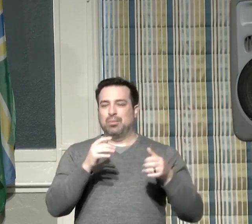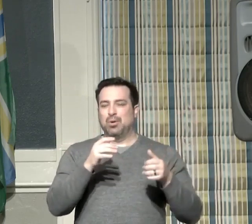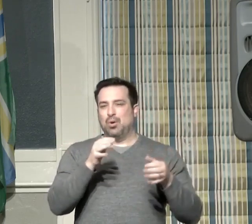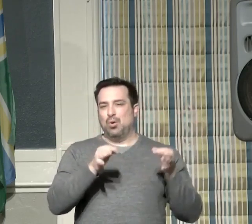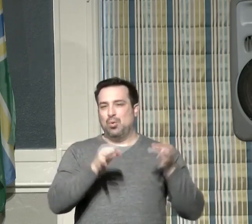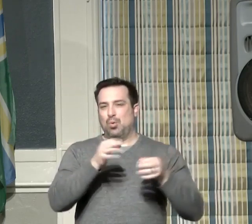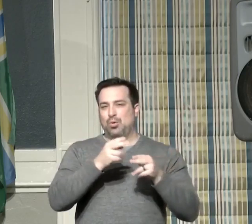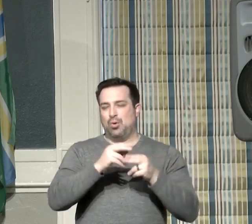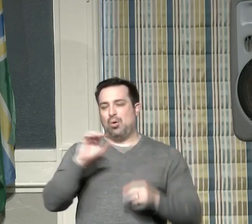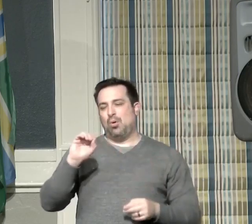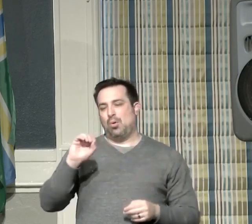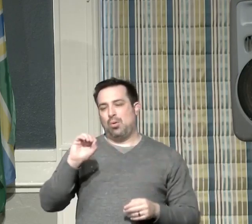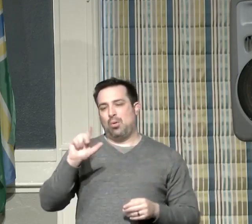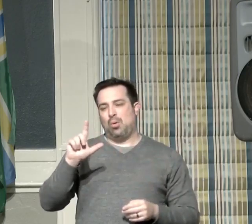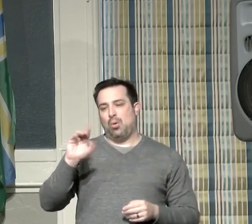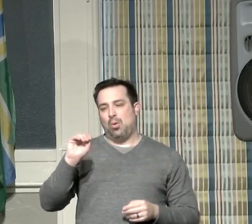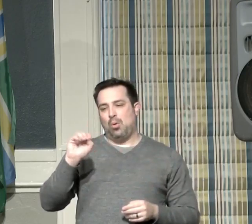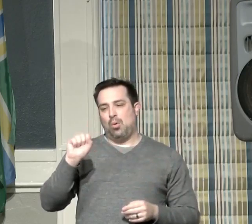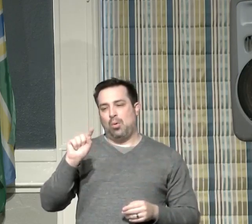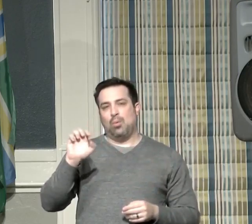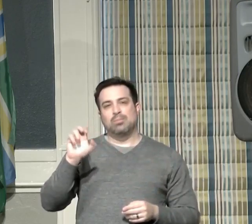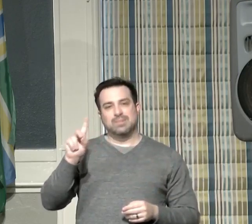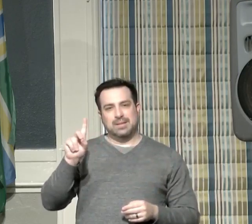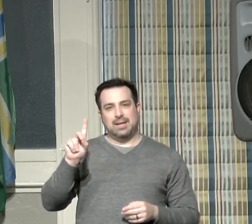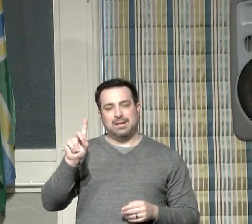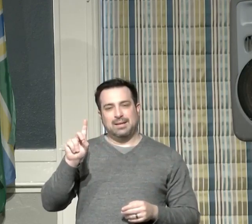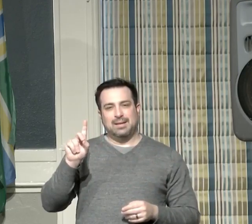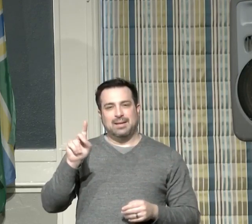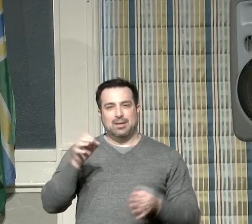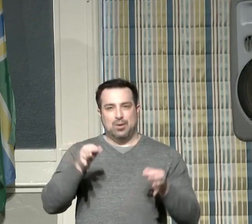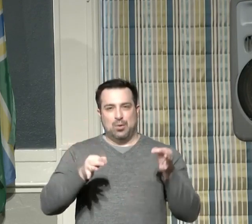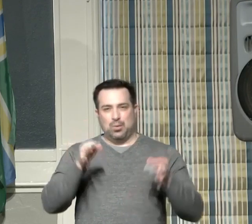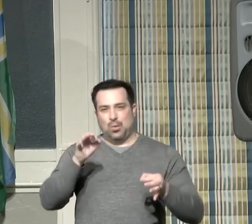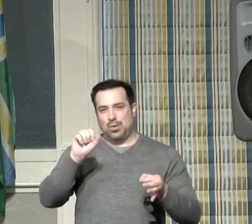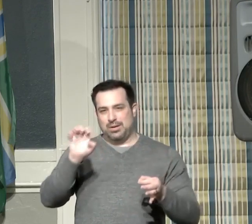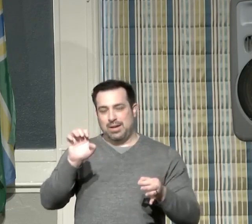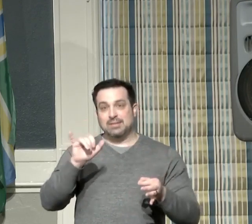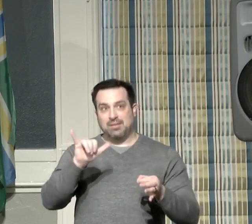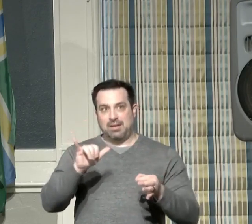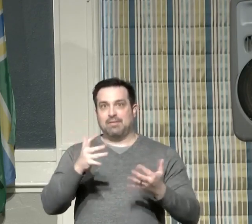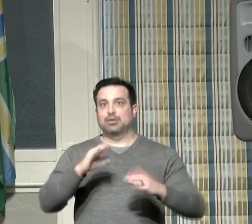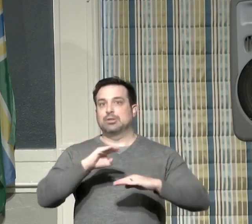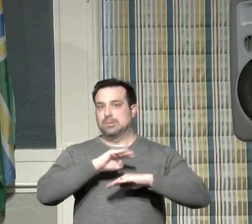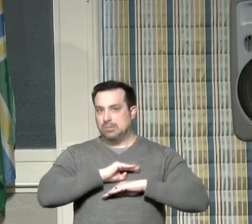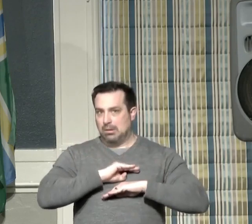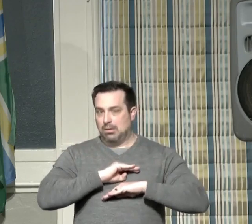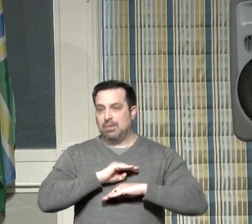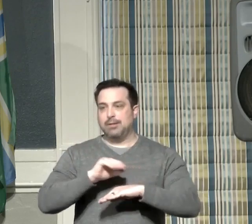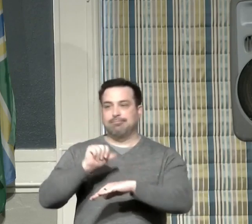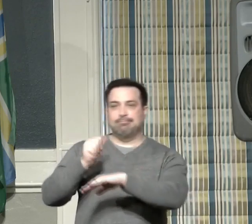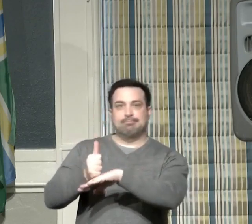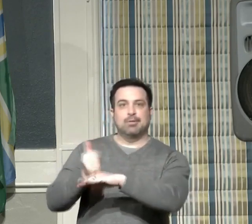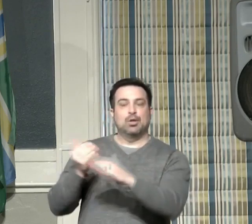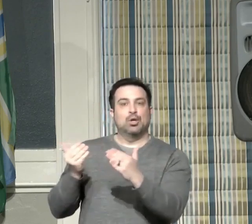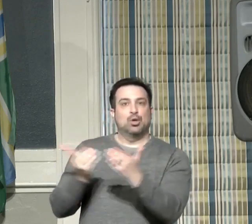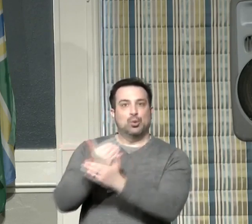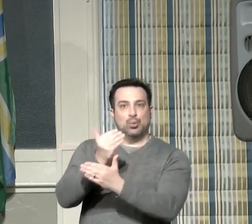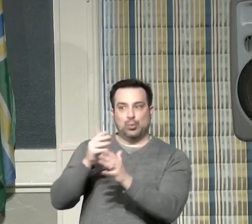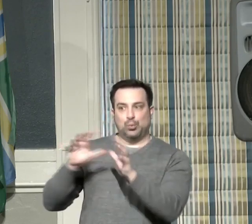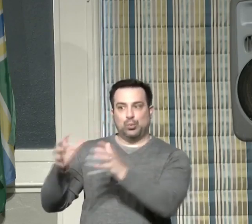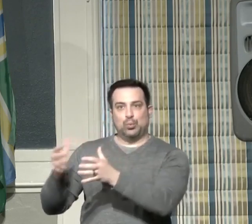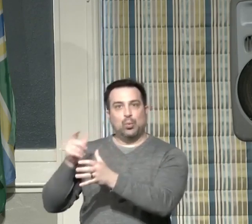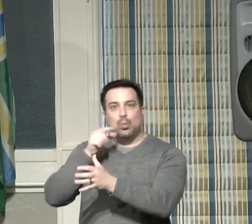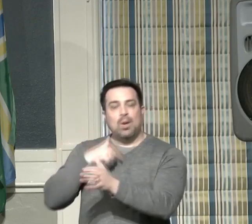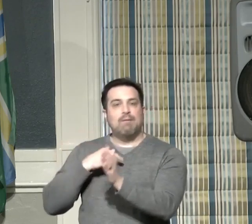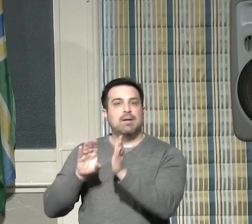case. That case was settled and resulted in a brand new service sector for people with developmental disabilities, and